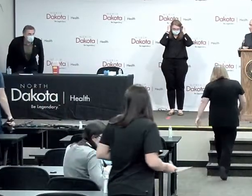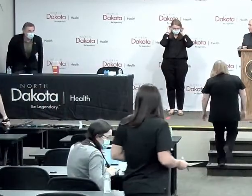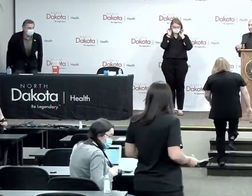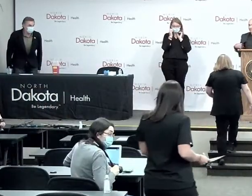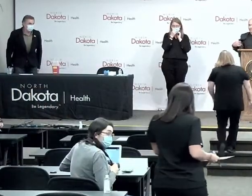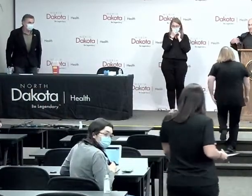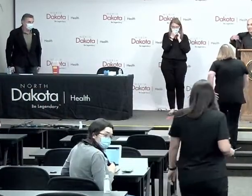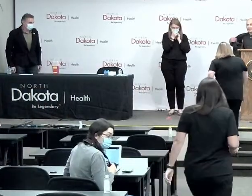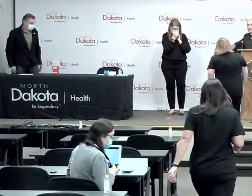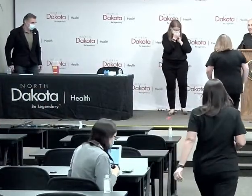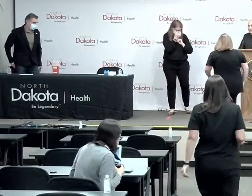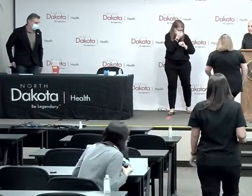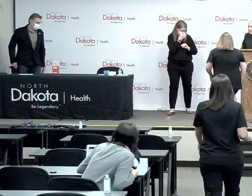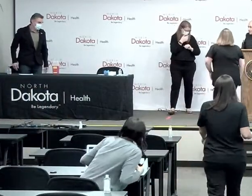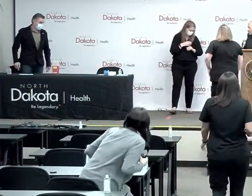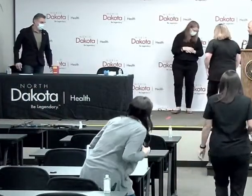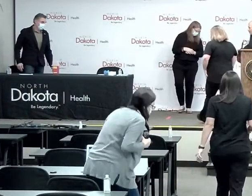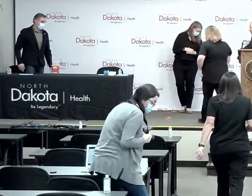Hello.